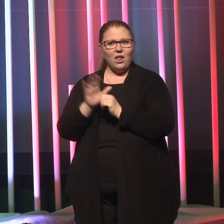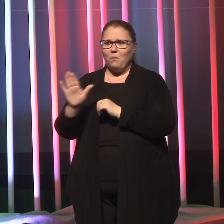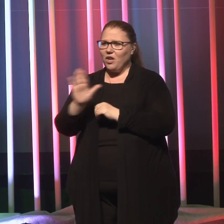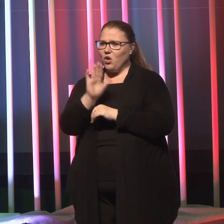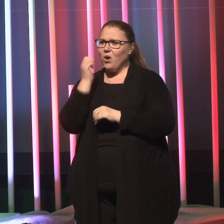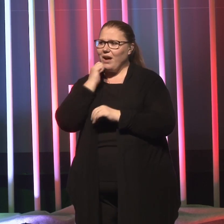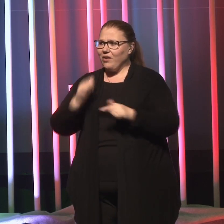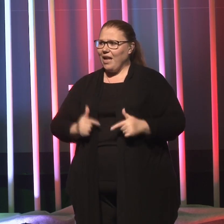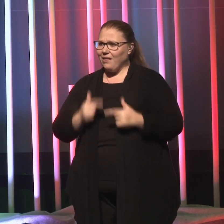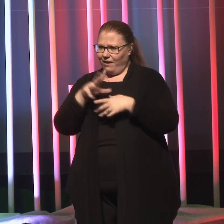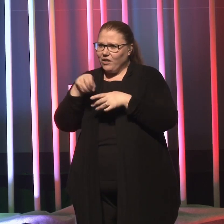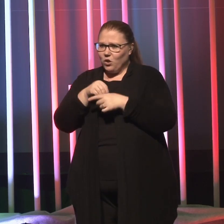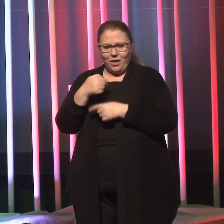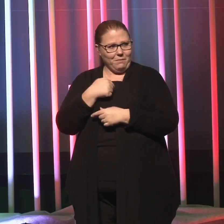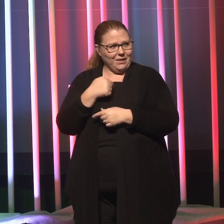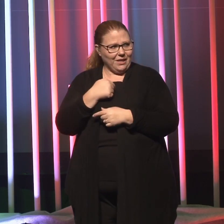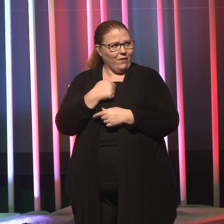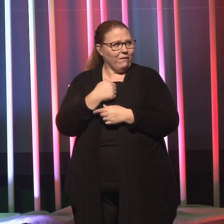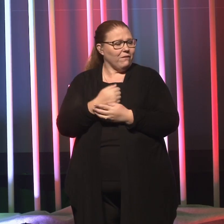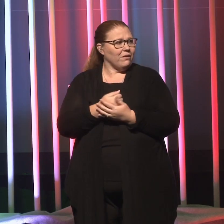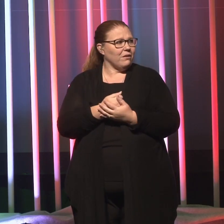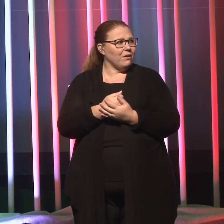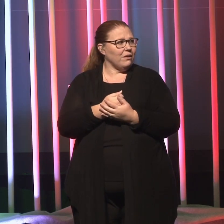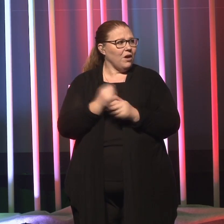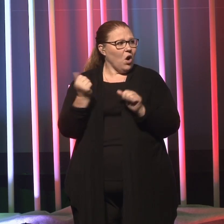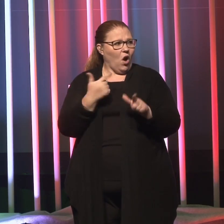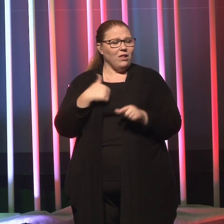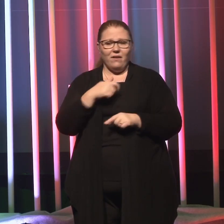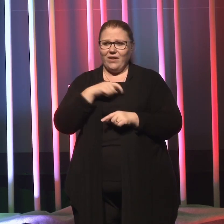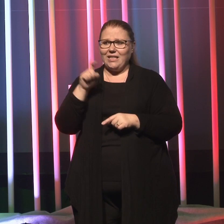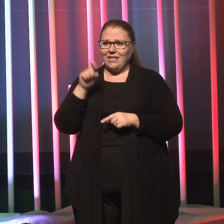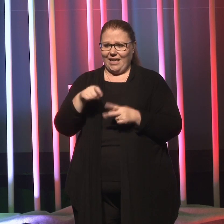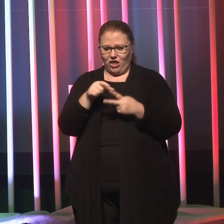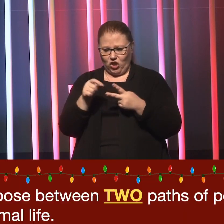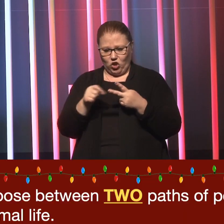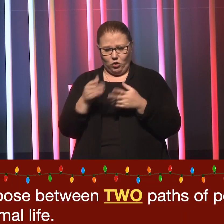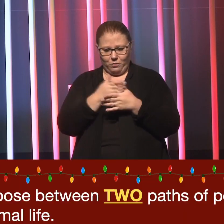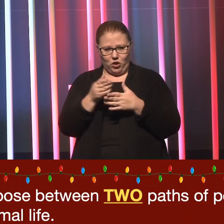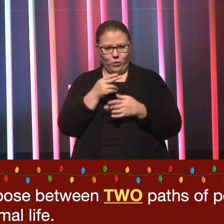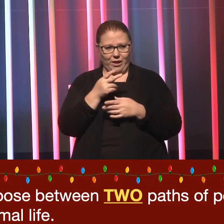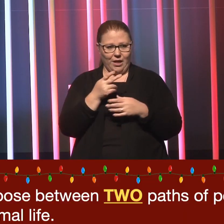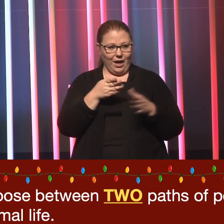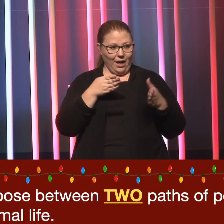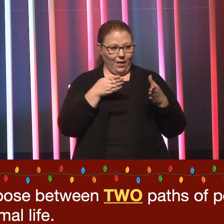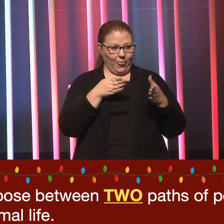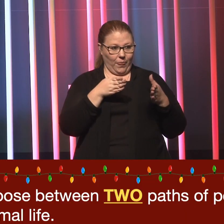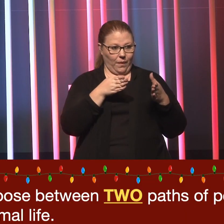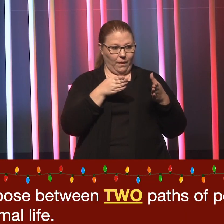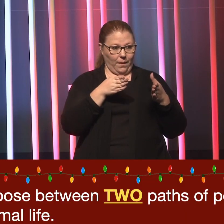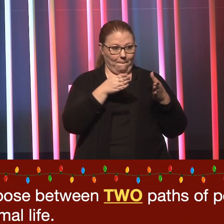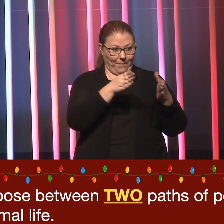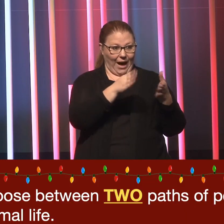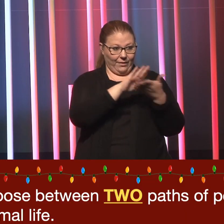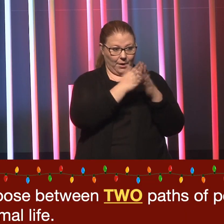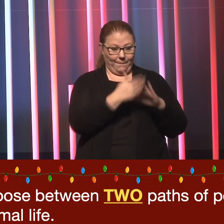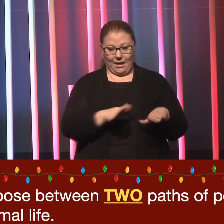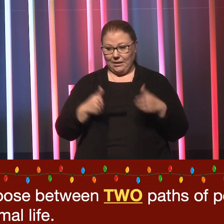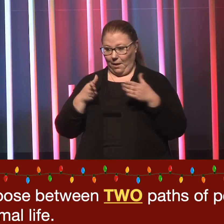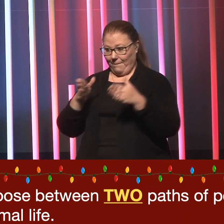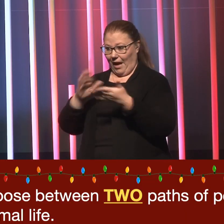all of us, including myself, that all of us need to choose between two paths to peace in our everyday normal life. Every one